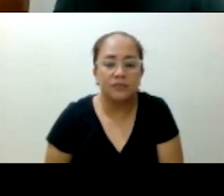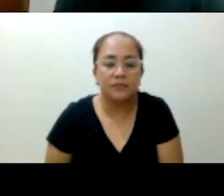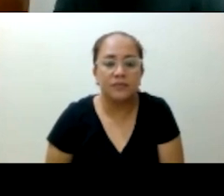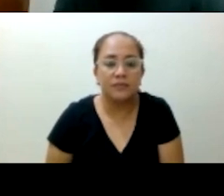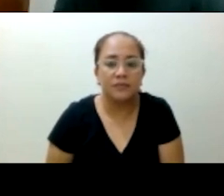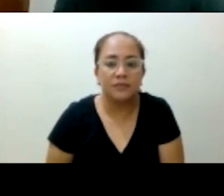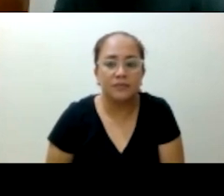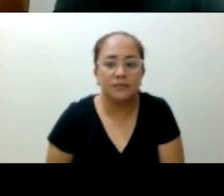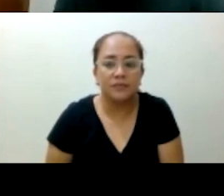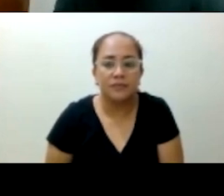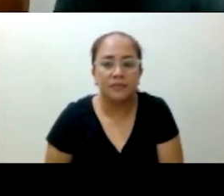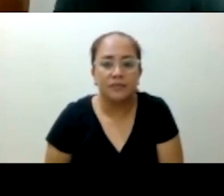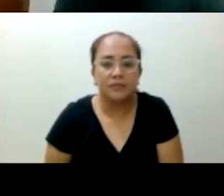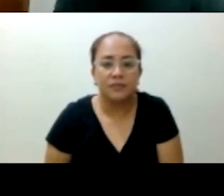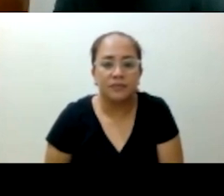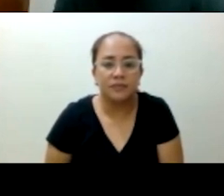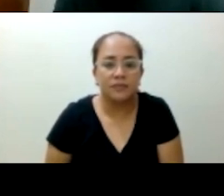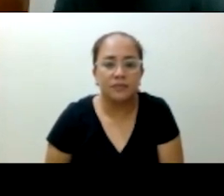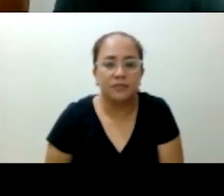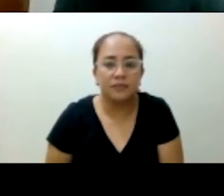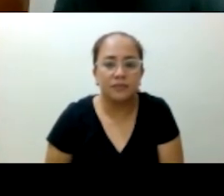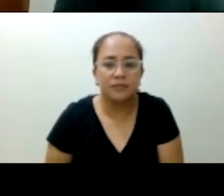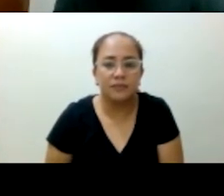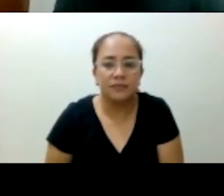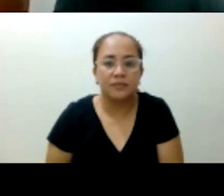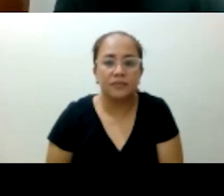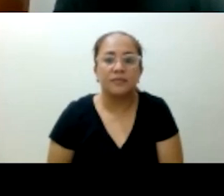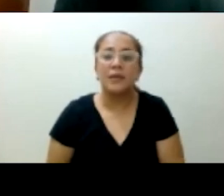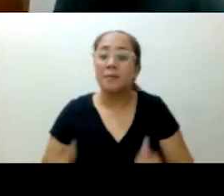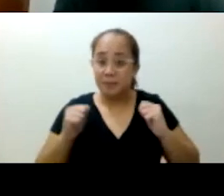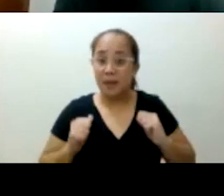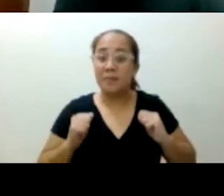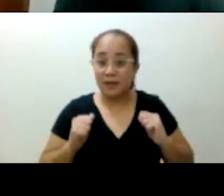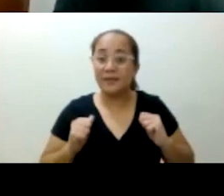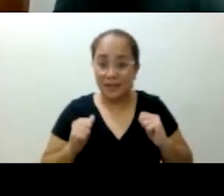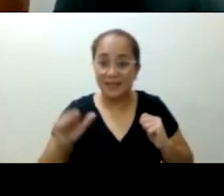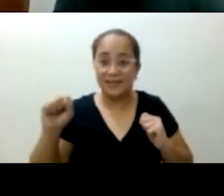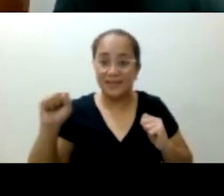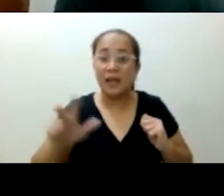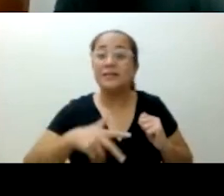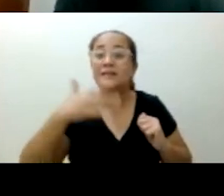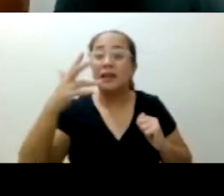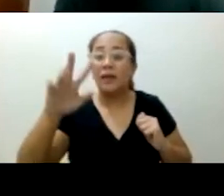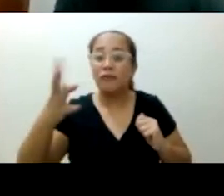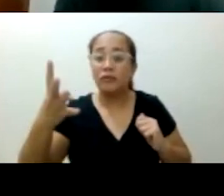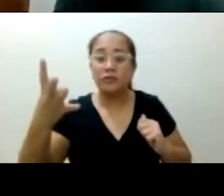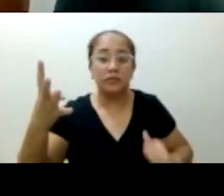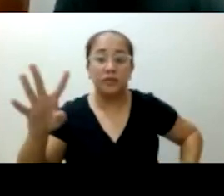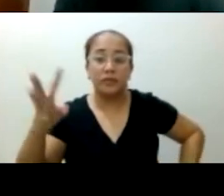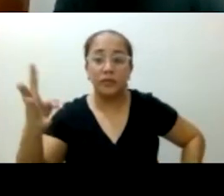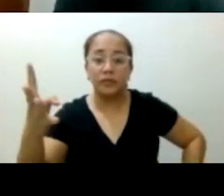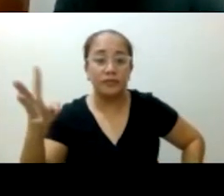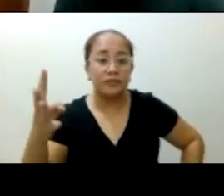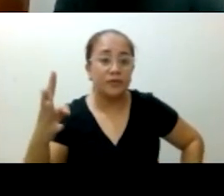Peeps is What saying goes looks like next? backpack. Backpack. Backpack, yes. And then what goes next?